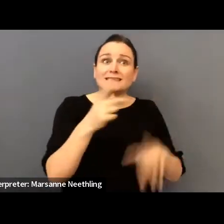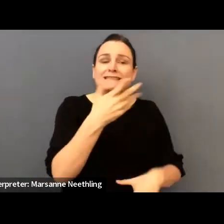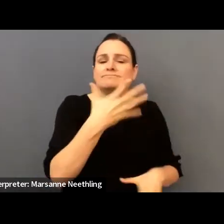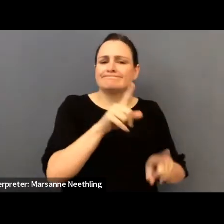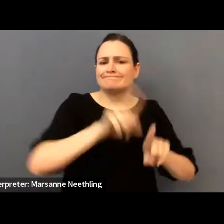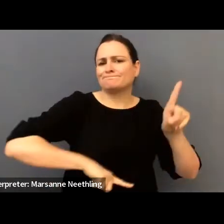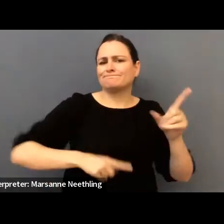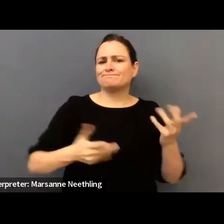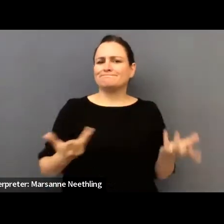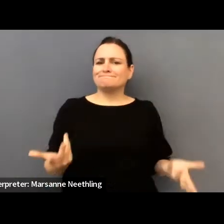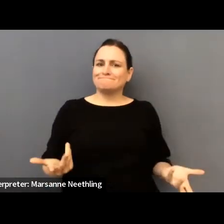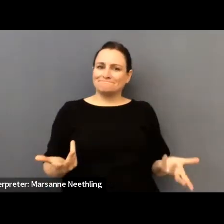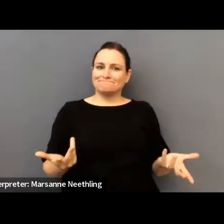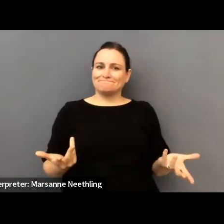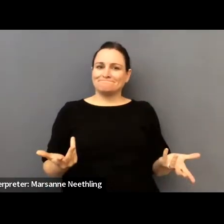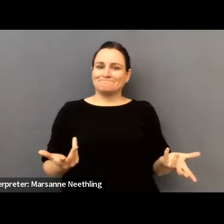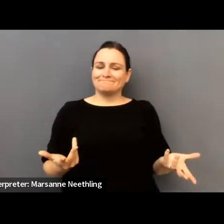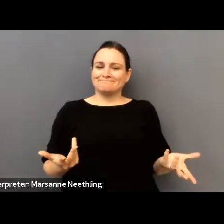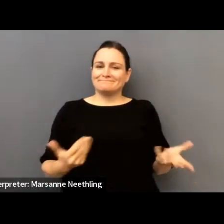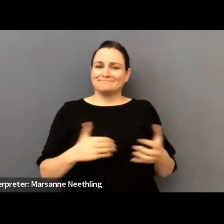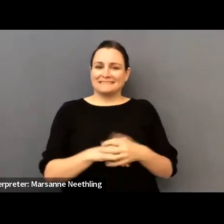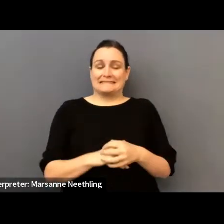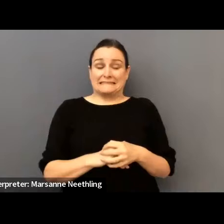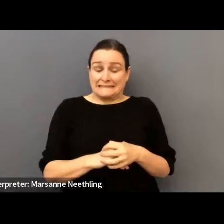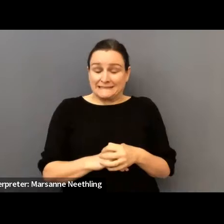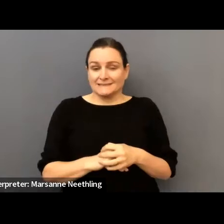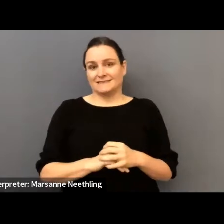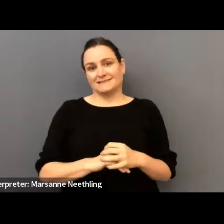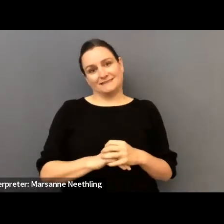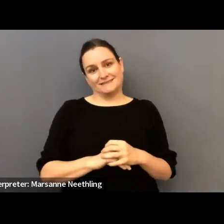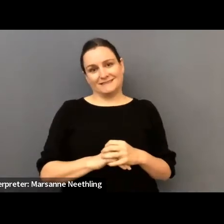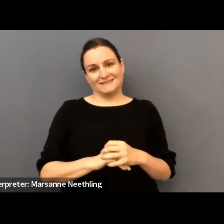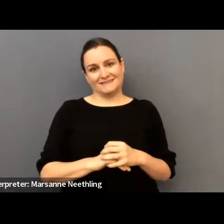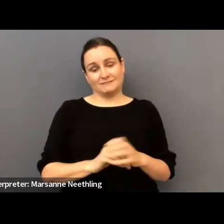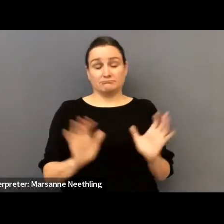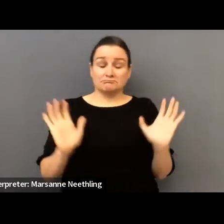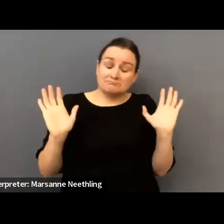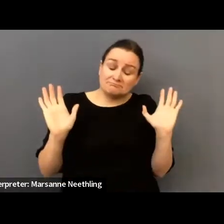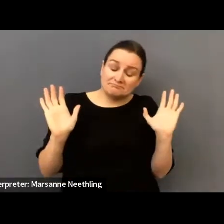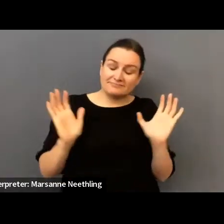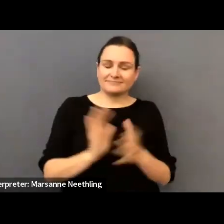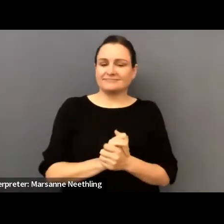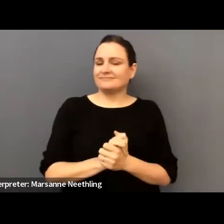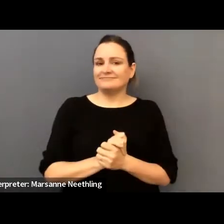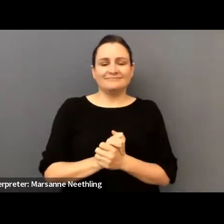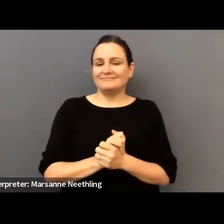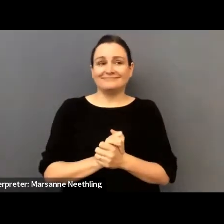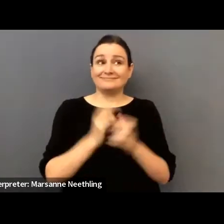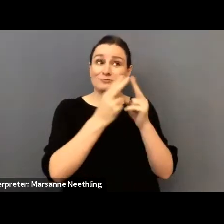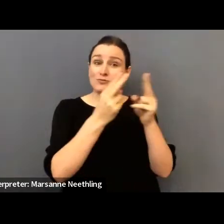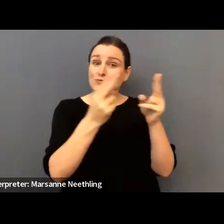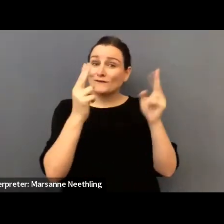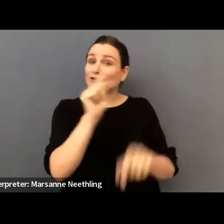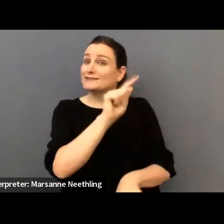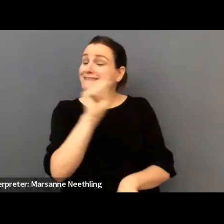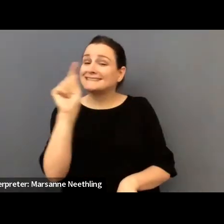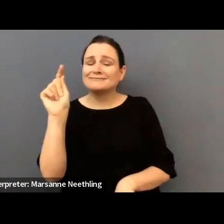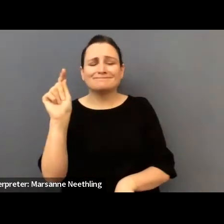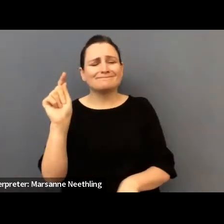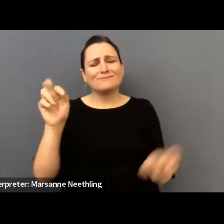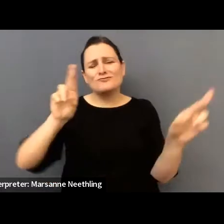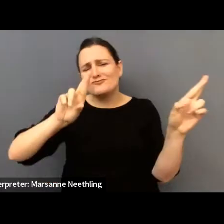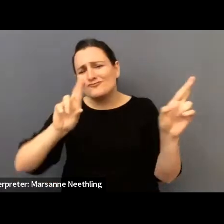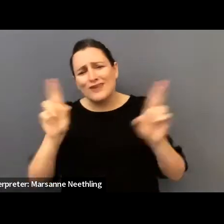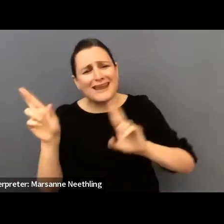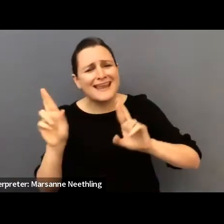study for. So are we doing, I don't know, we are not ready as higher education institutions to